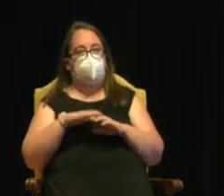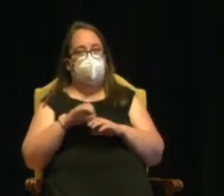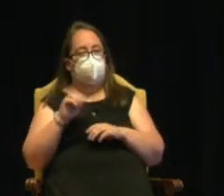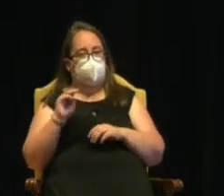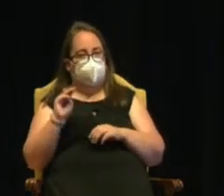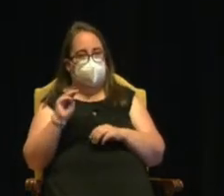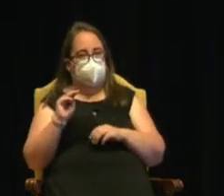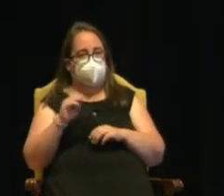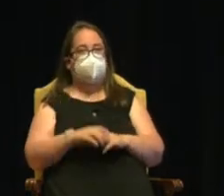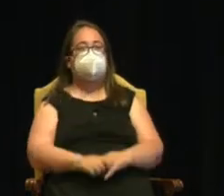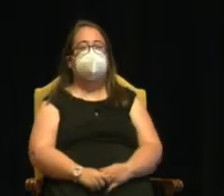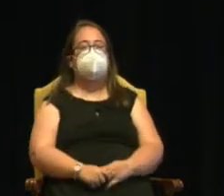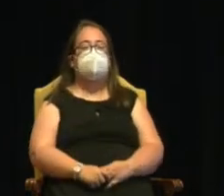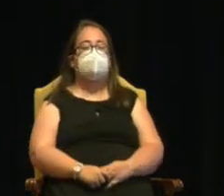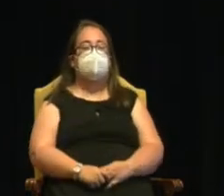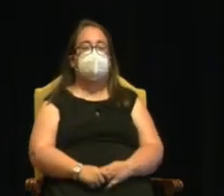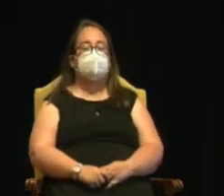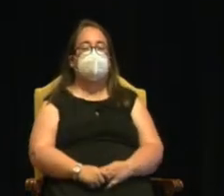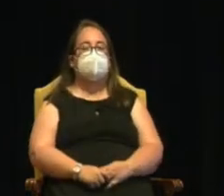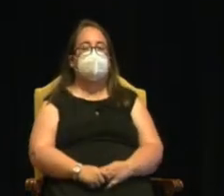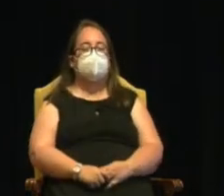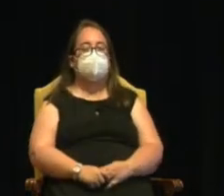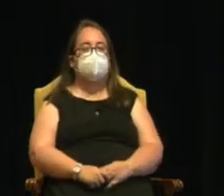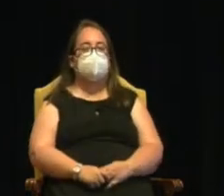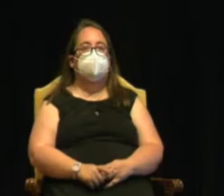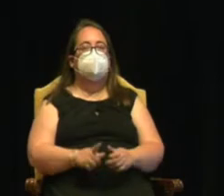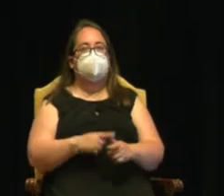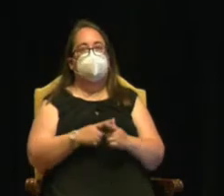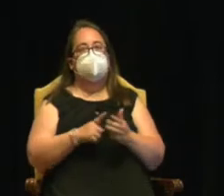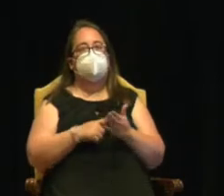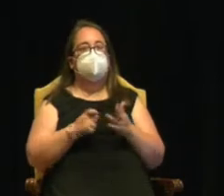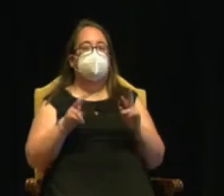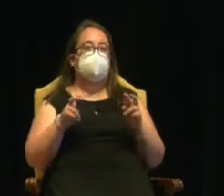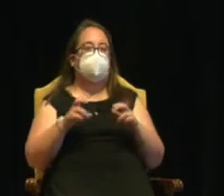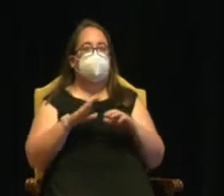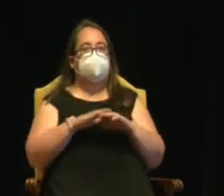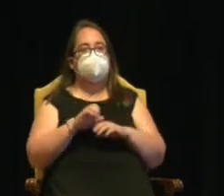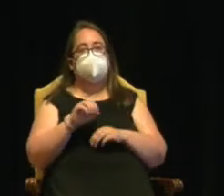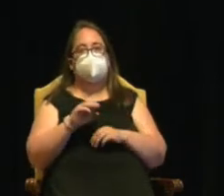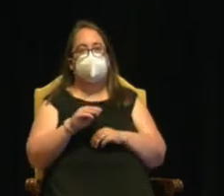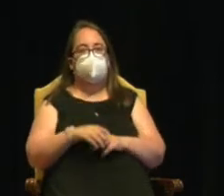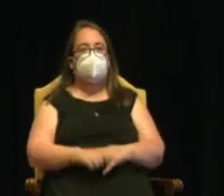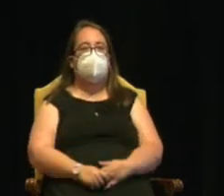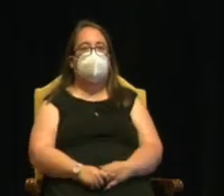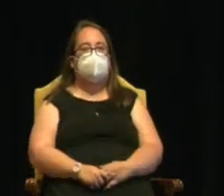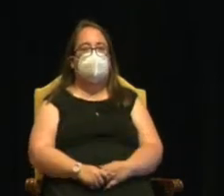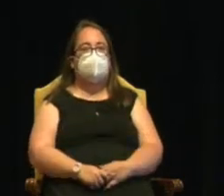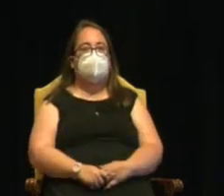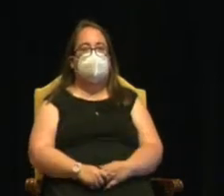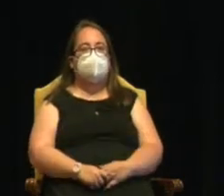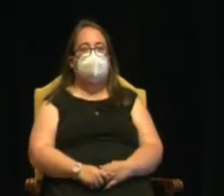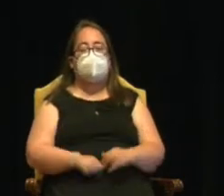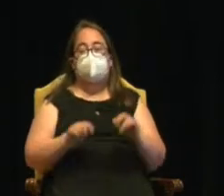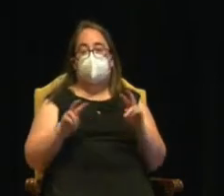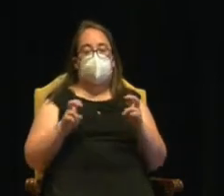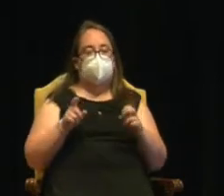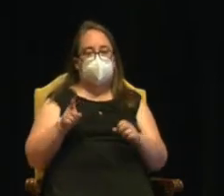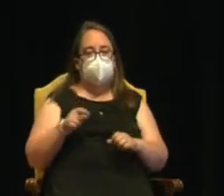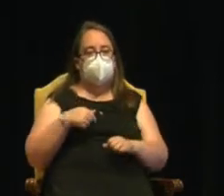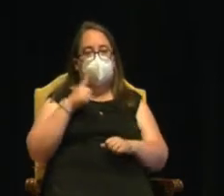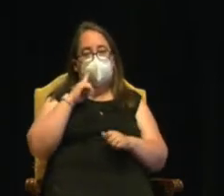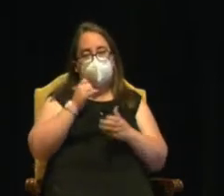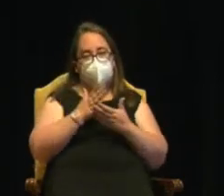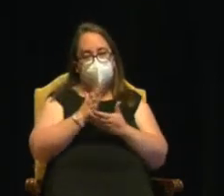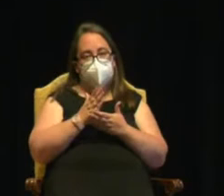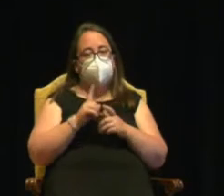media. And then sometimes she'll be like, oh, did you quote me on social media? I'm like, I just quoted you. I thought that was okay.